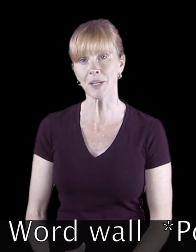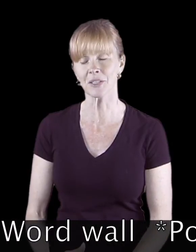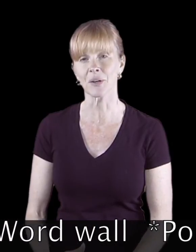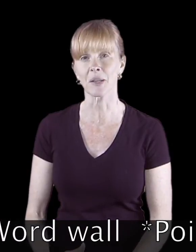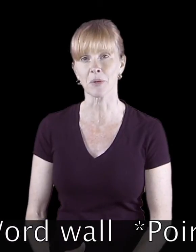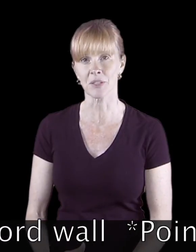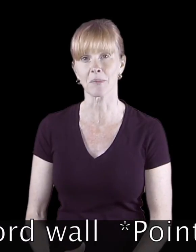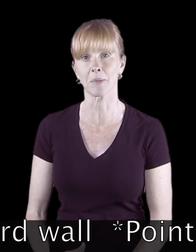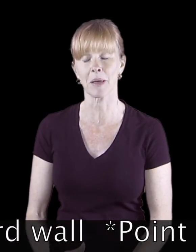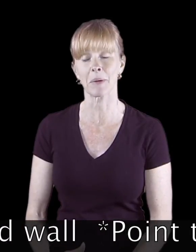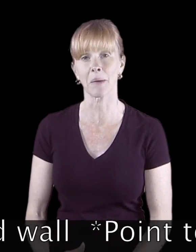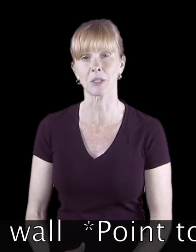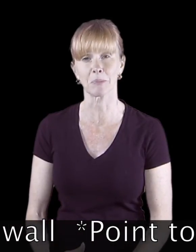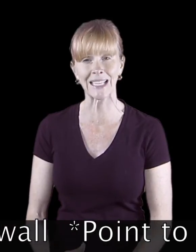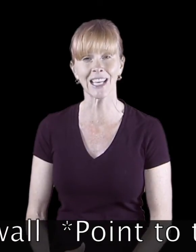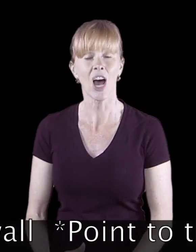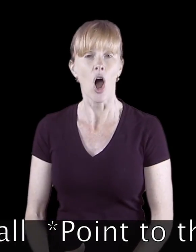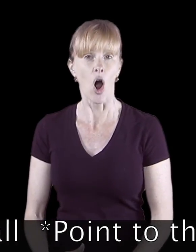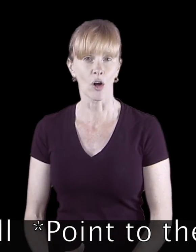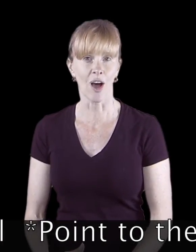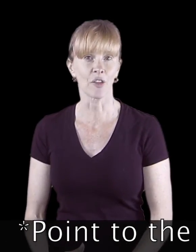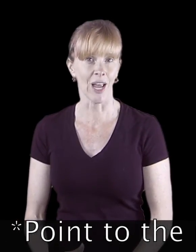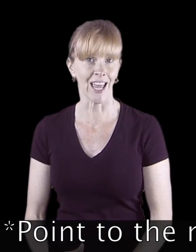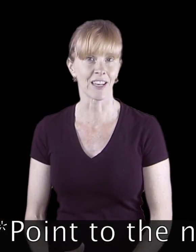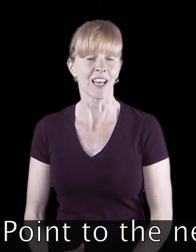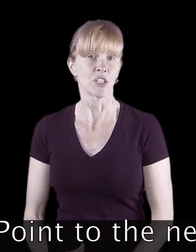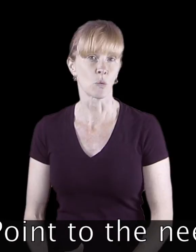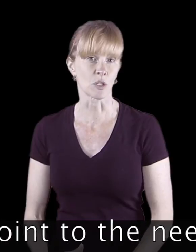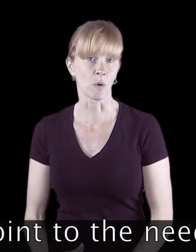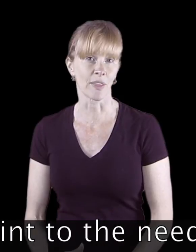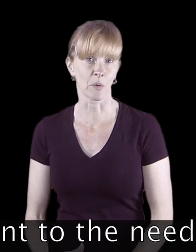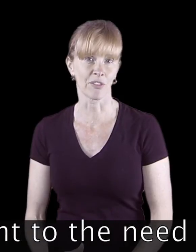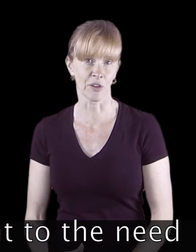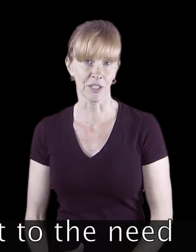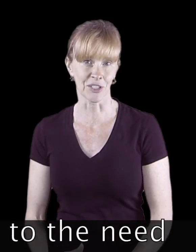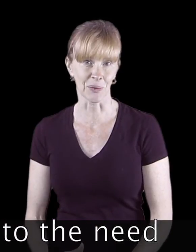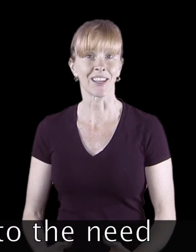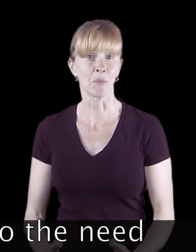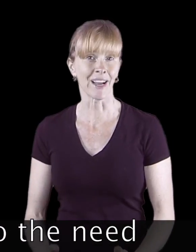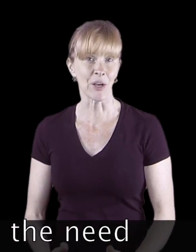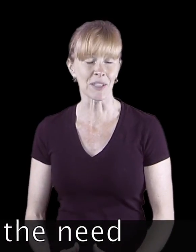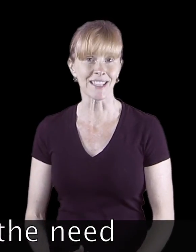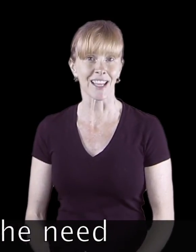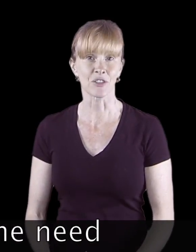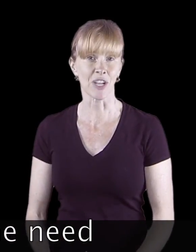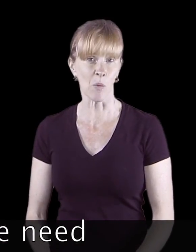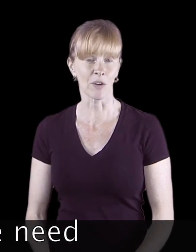to and the person maybe be able to blink or nod their head to which one they're referring to. You might notice that there's not one for